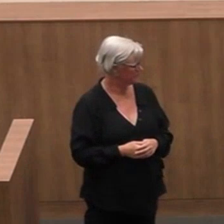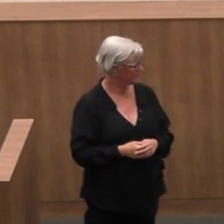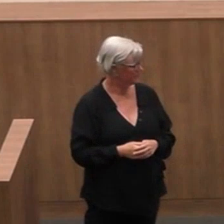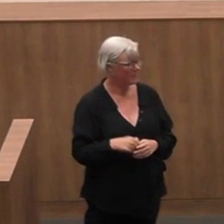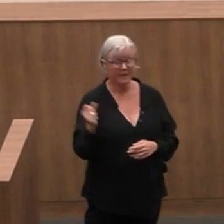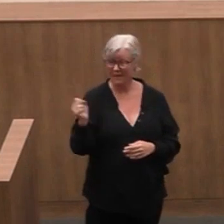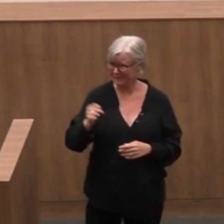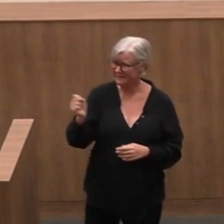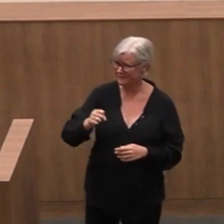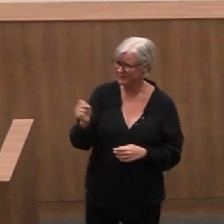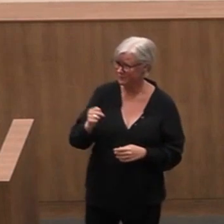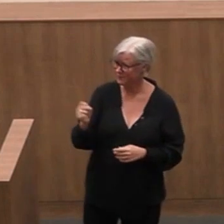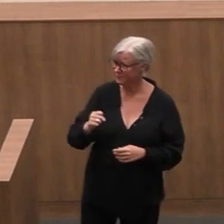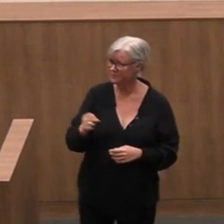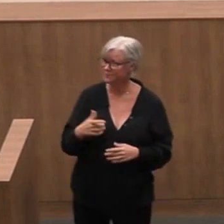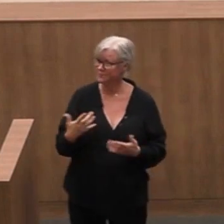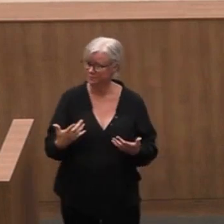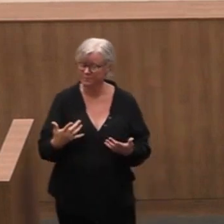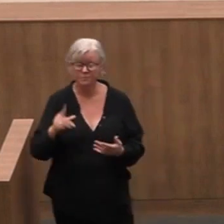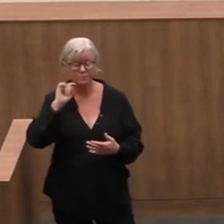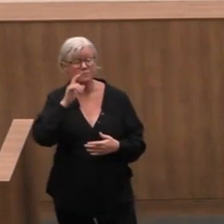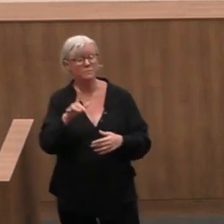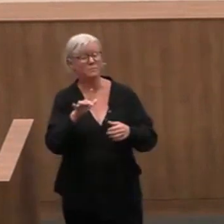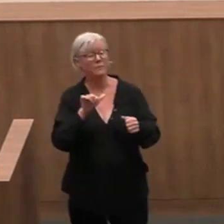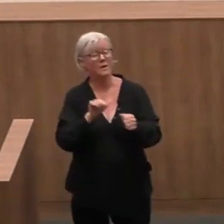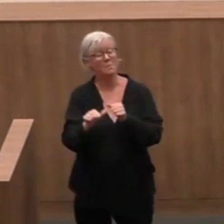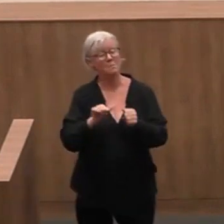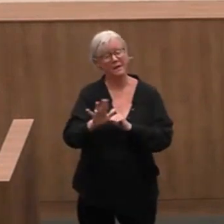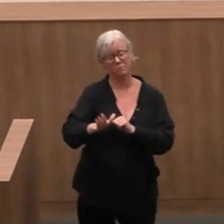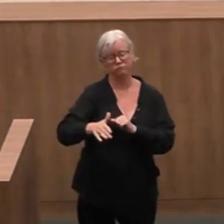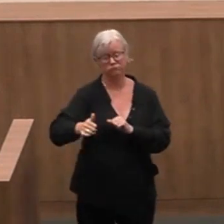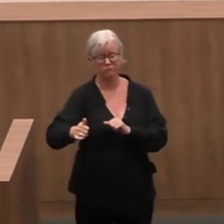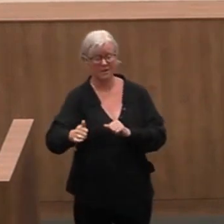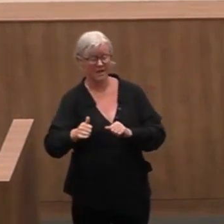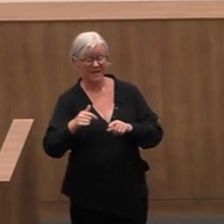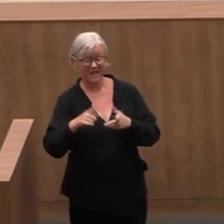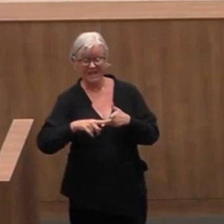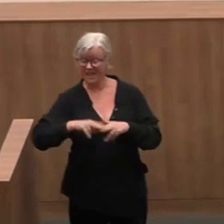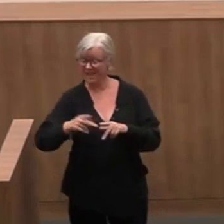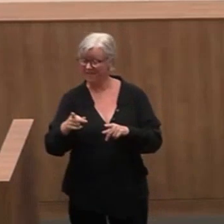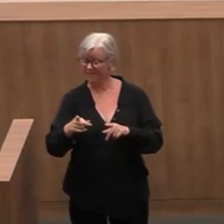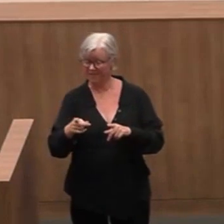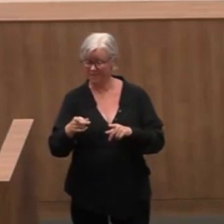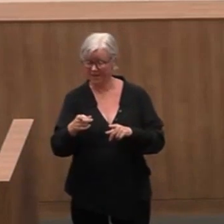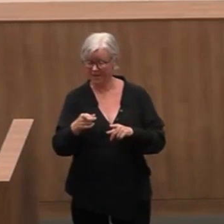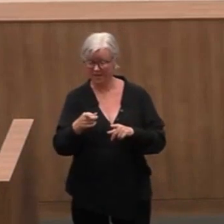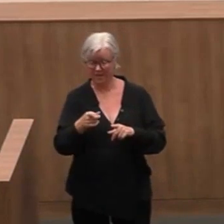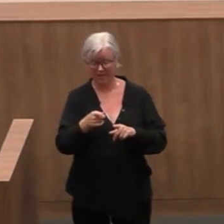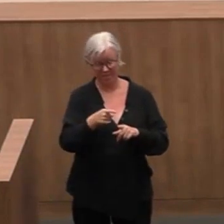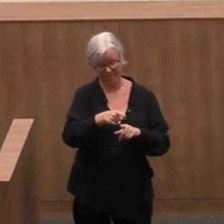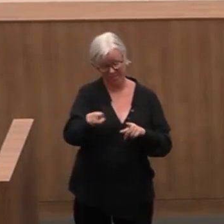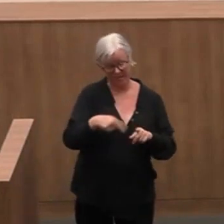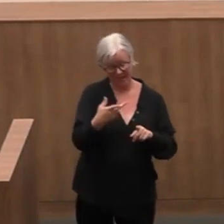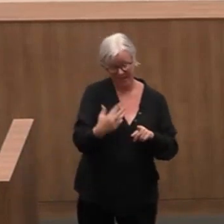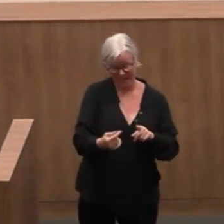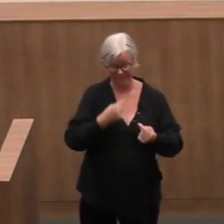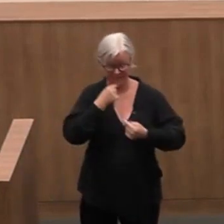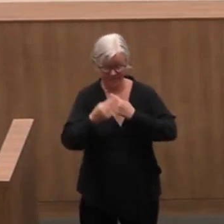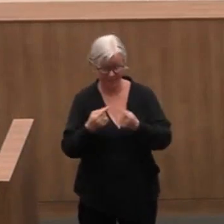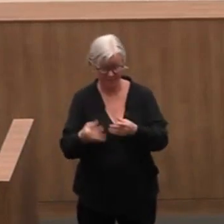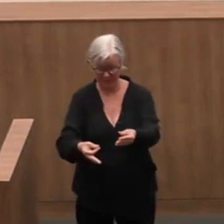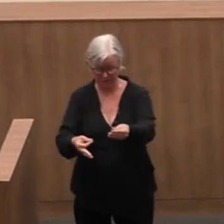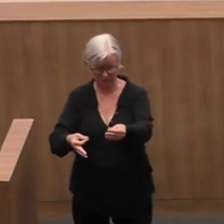to be an authentic and effective process if people have time and information to understand and